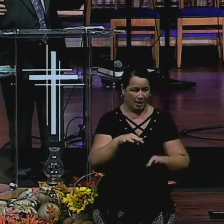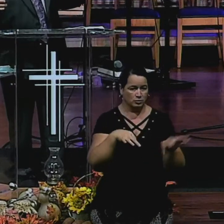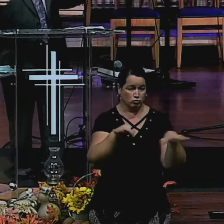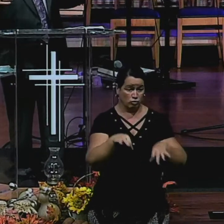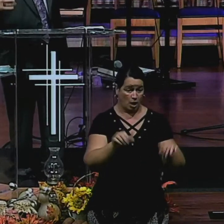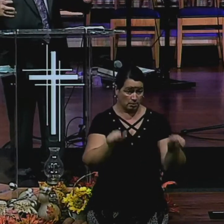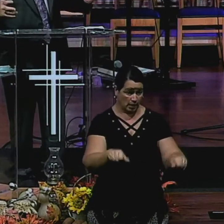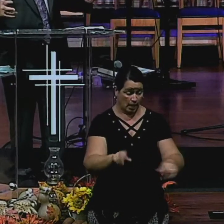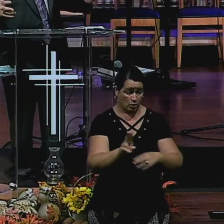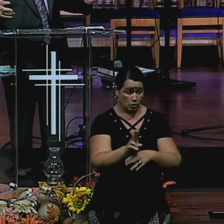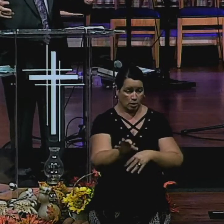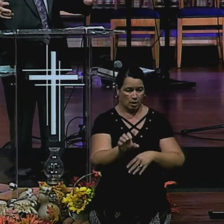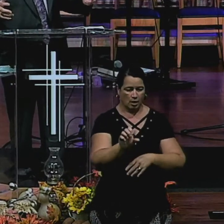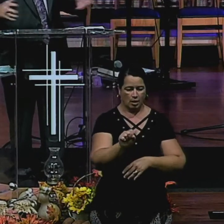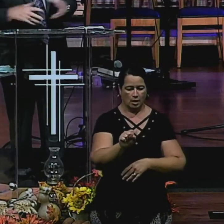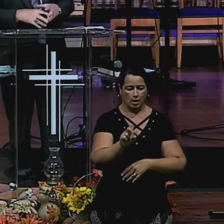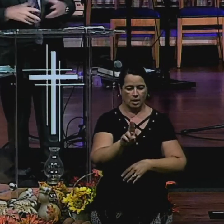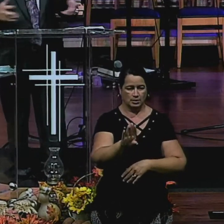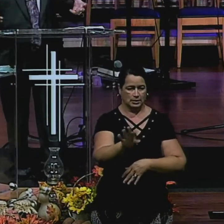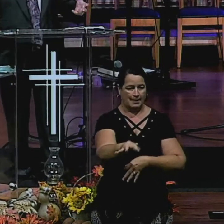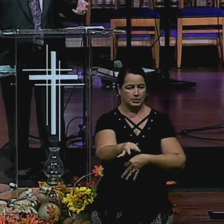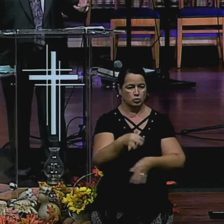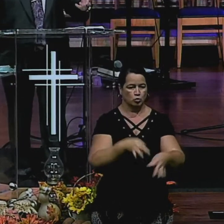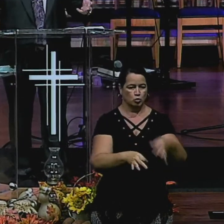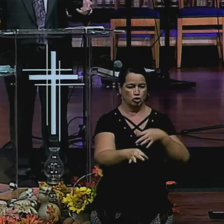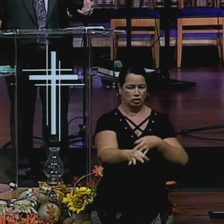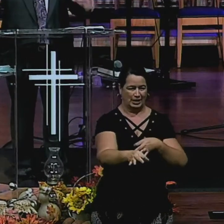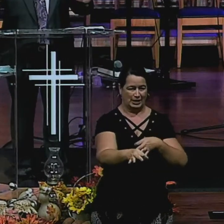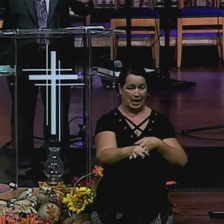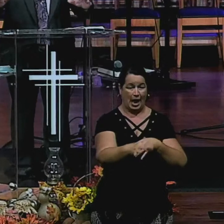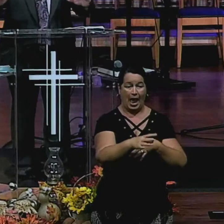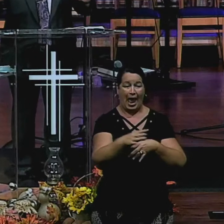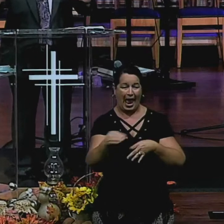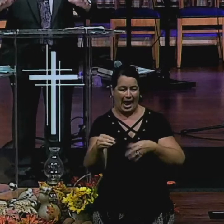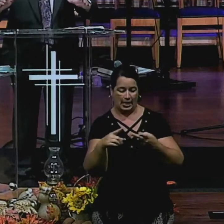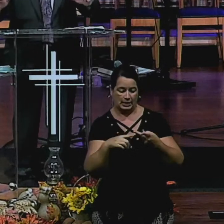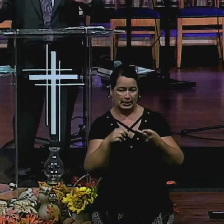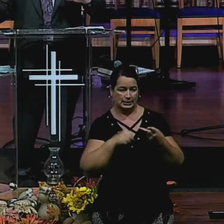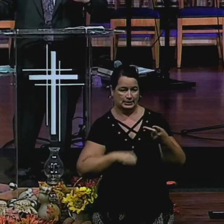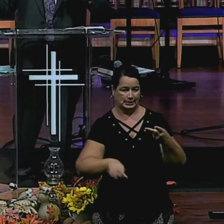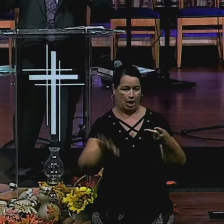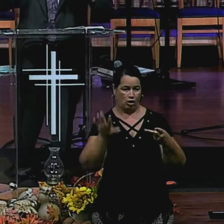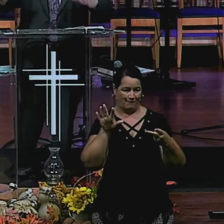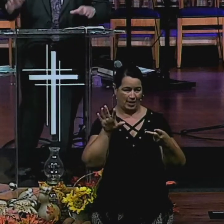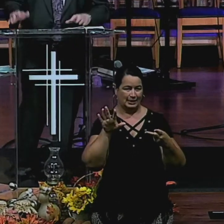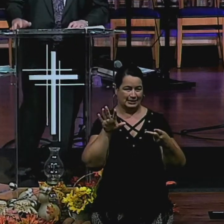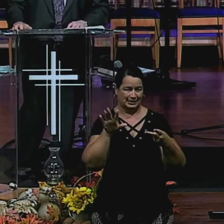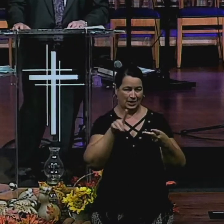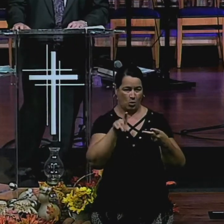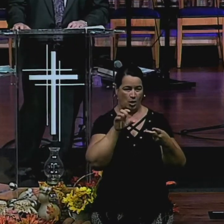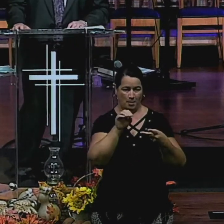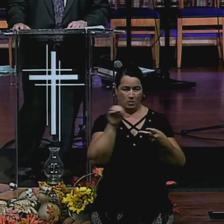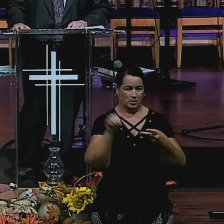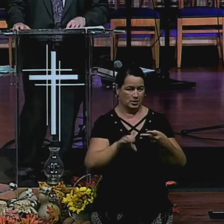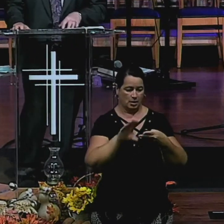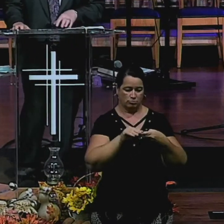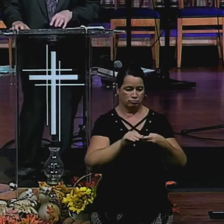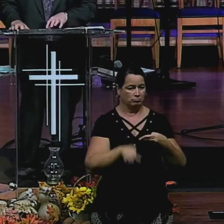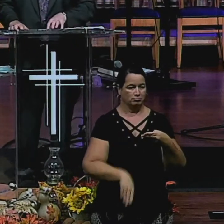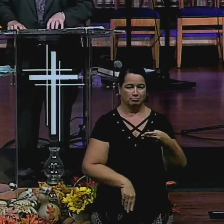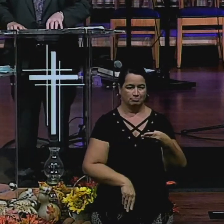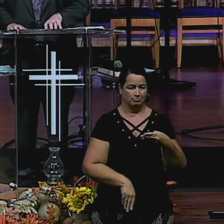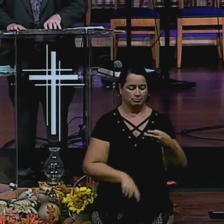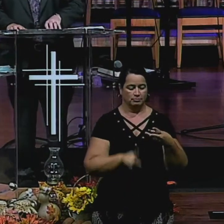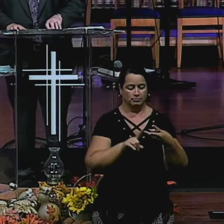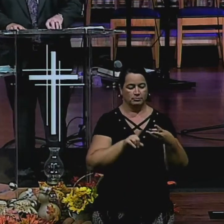word substitution. And also the word sacrifice, a full and sufficient, perfect offering for sin. Here's another